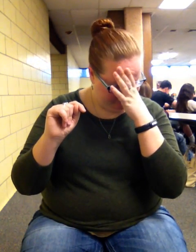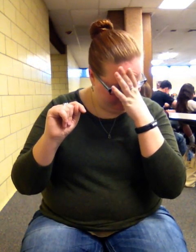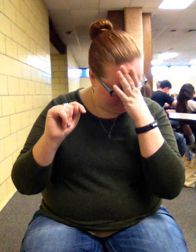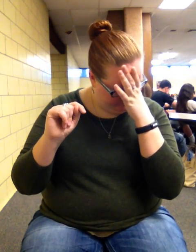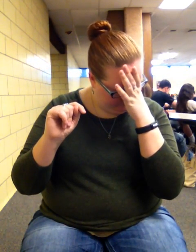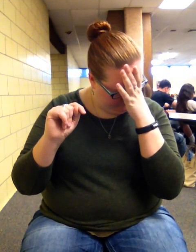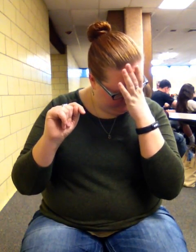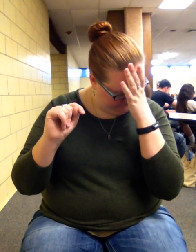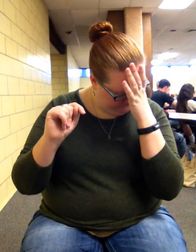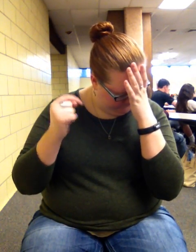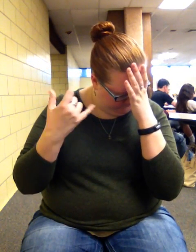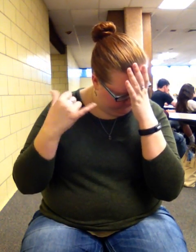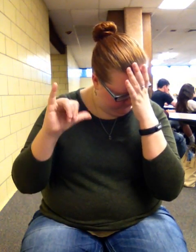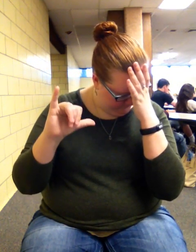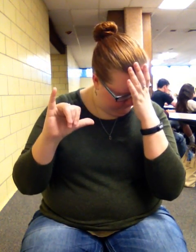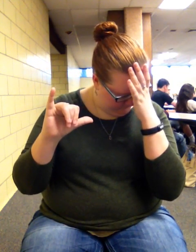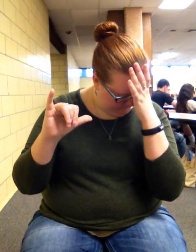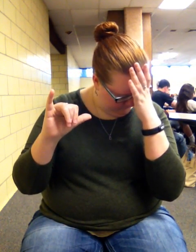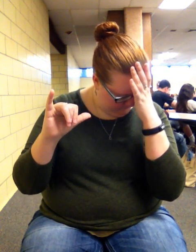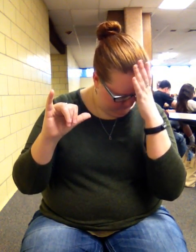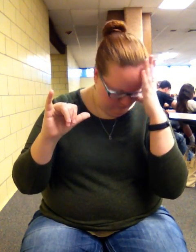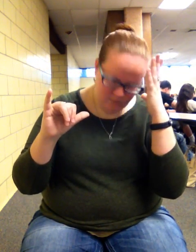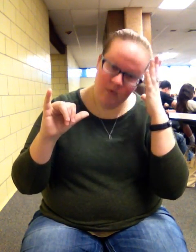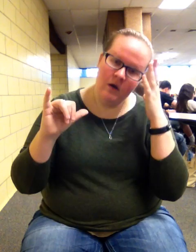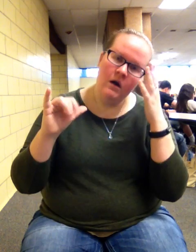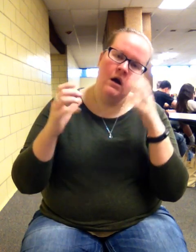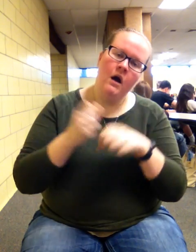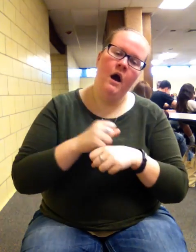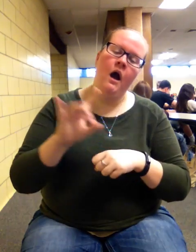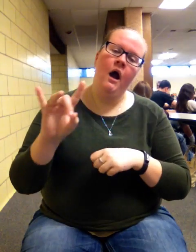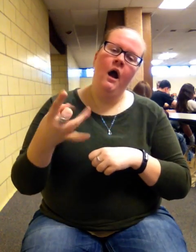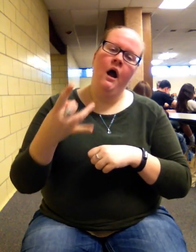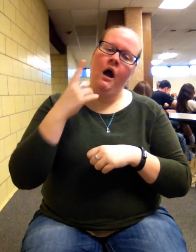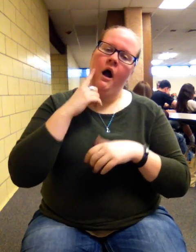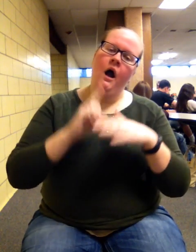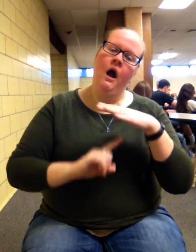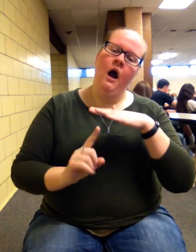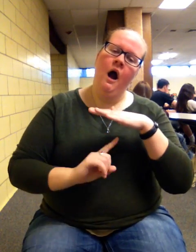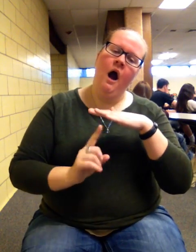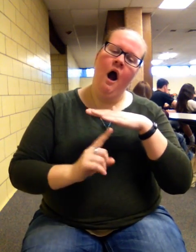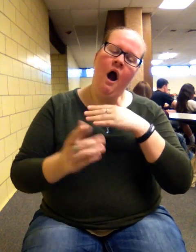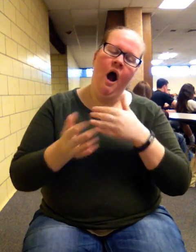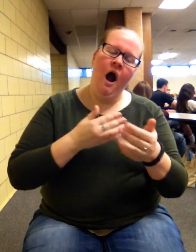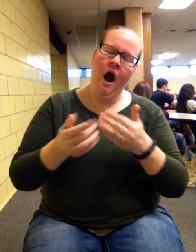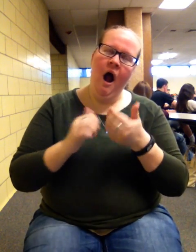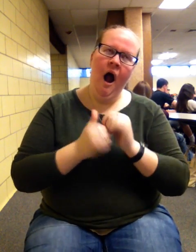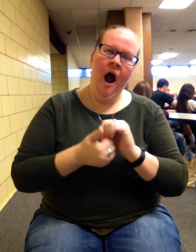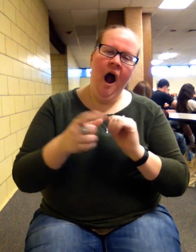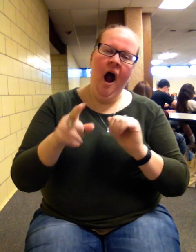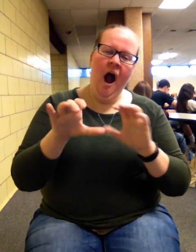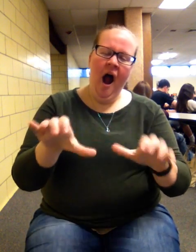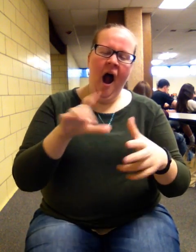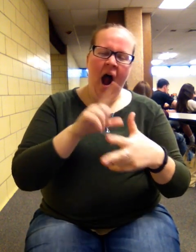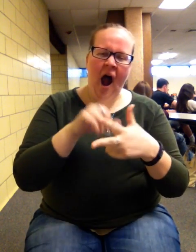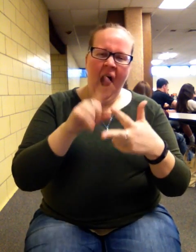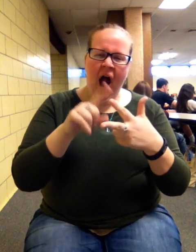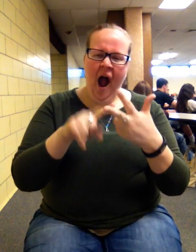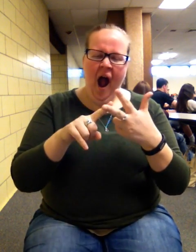So it still gets you to your $8 for your denominator. So no matter how you do the calculation, whether you're